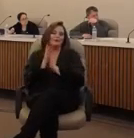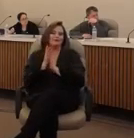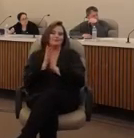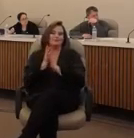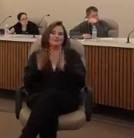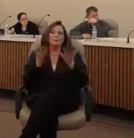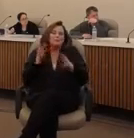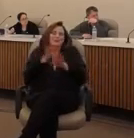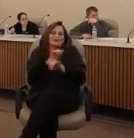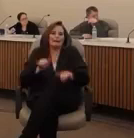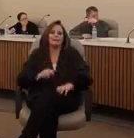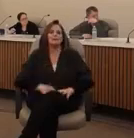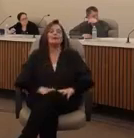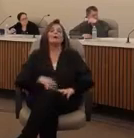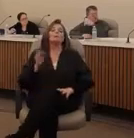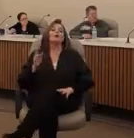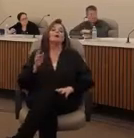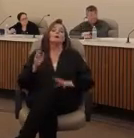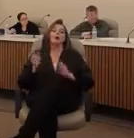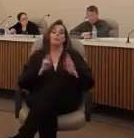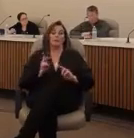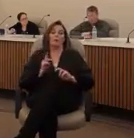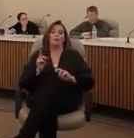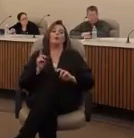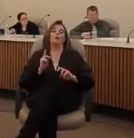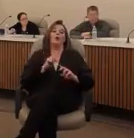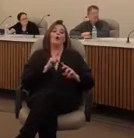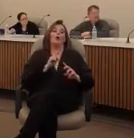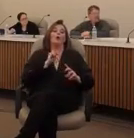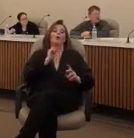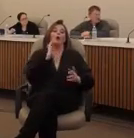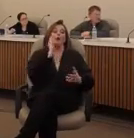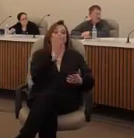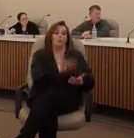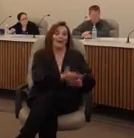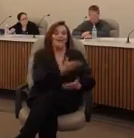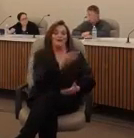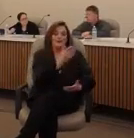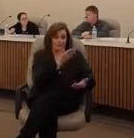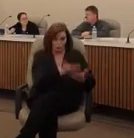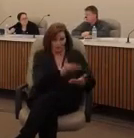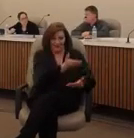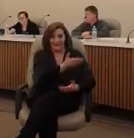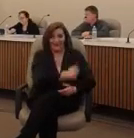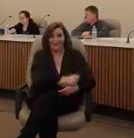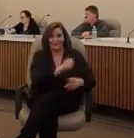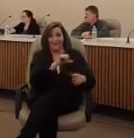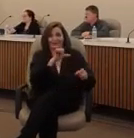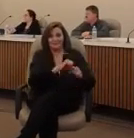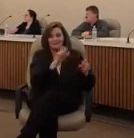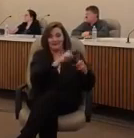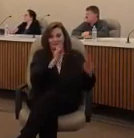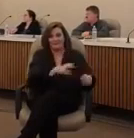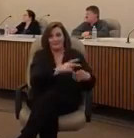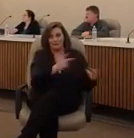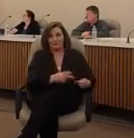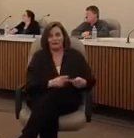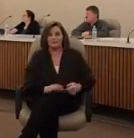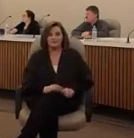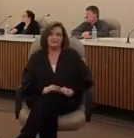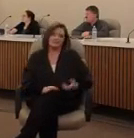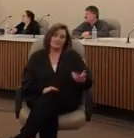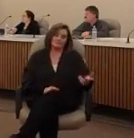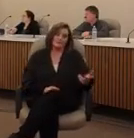same, but going to that station will be right. a lot more. So more patronage. Yeah, definitely. Well, a cleaned up, viable business is